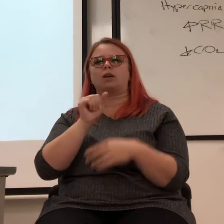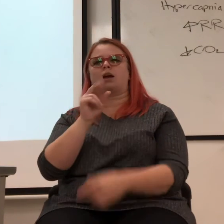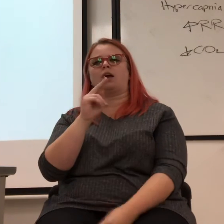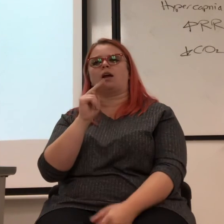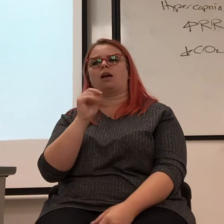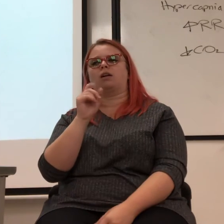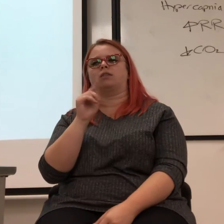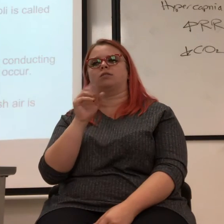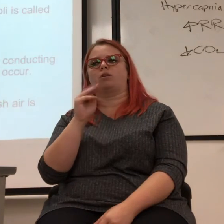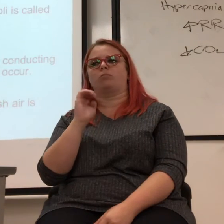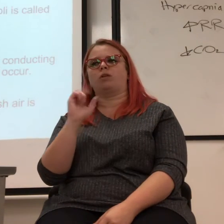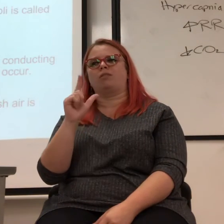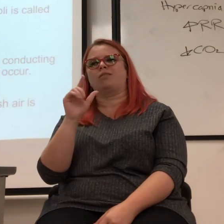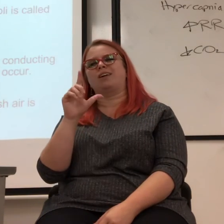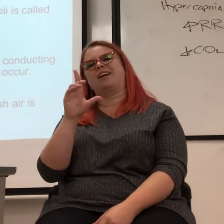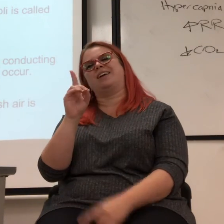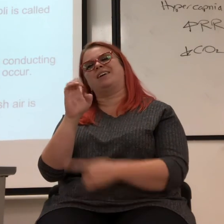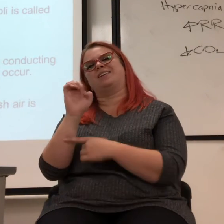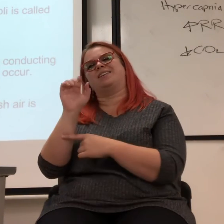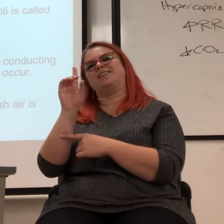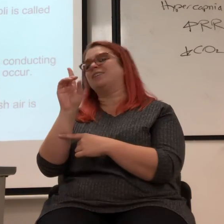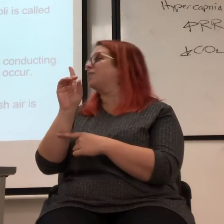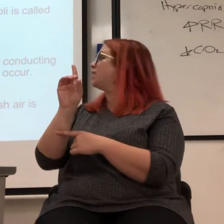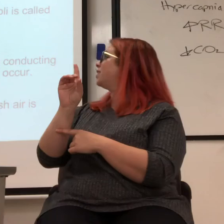let me define what that is.